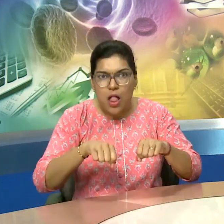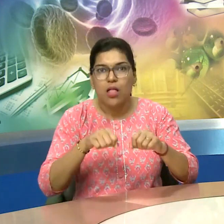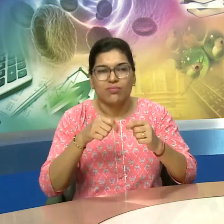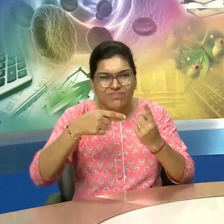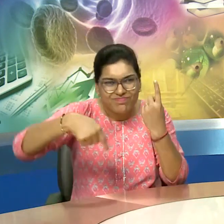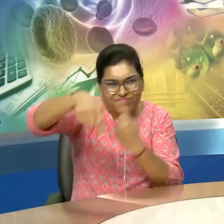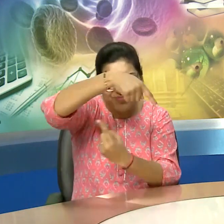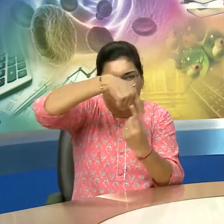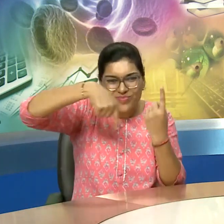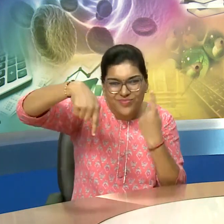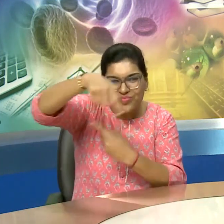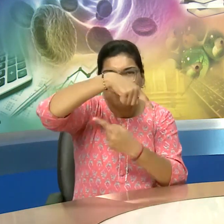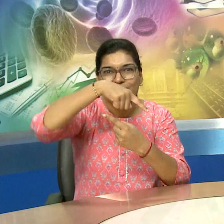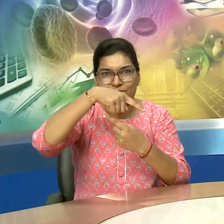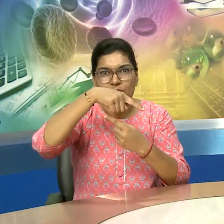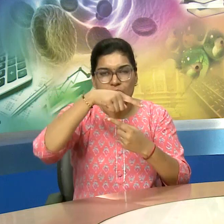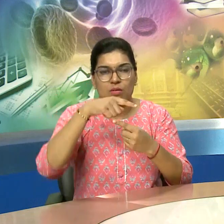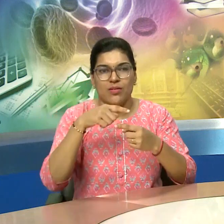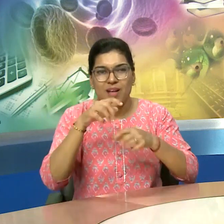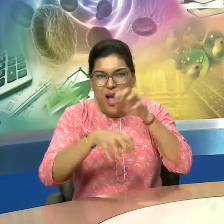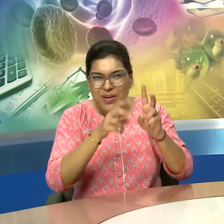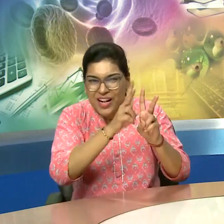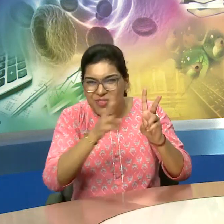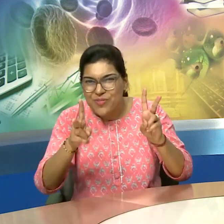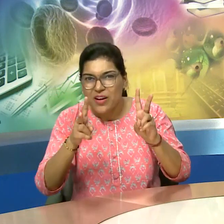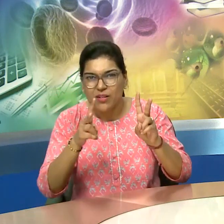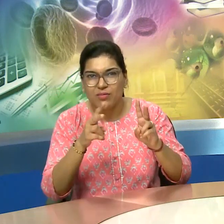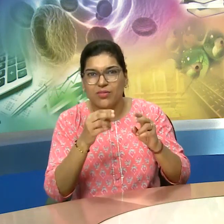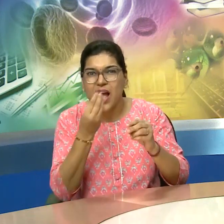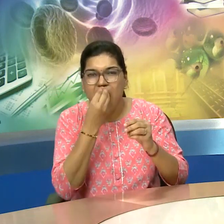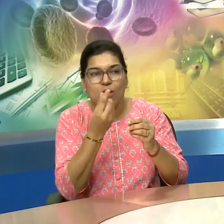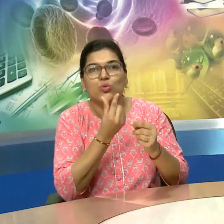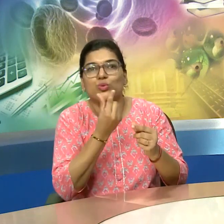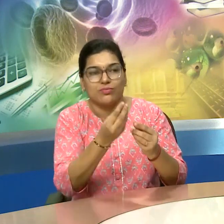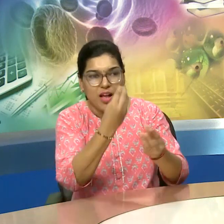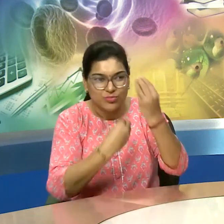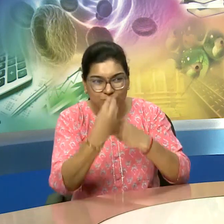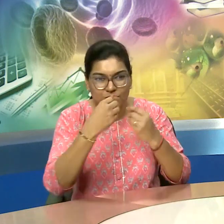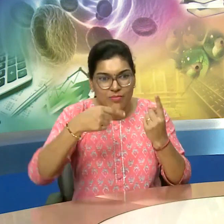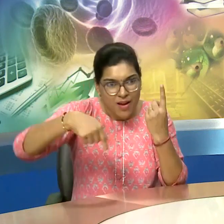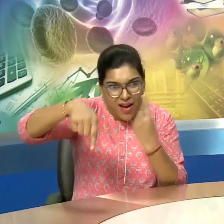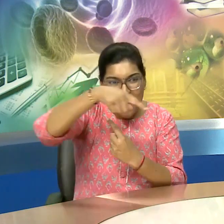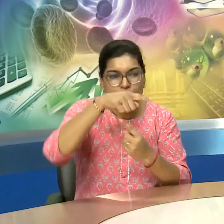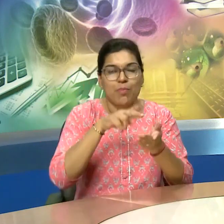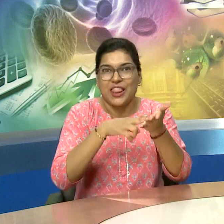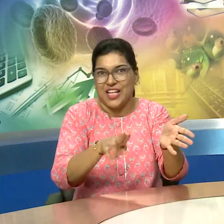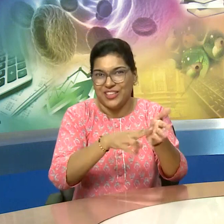you that there exists and there is ecological